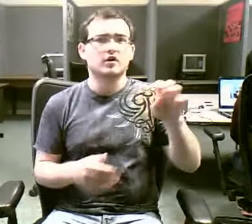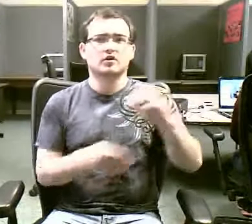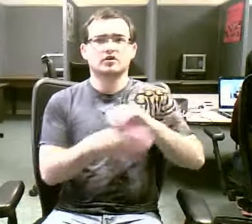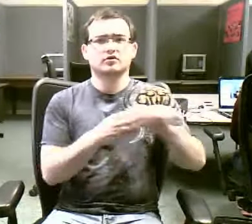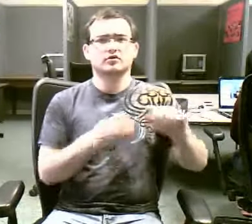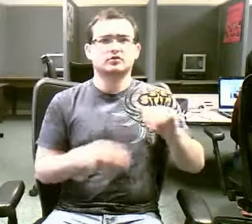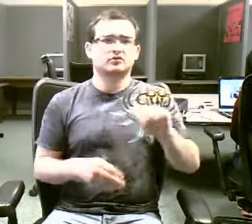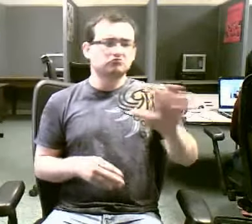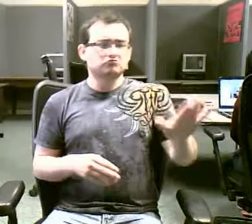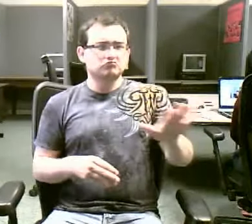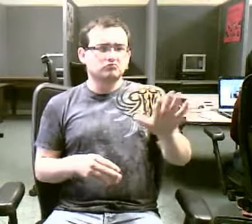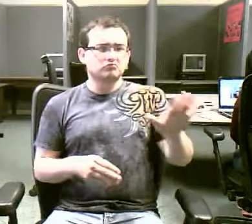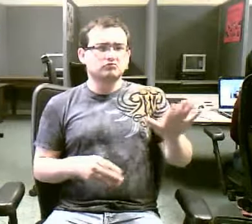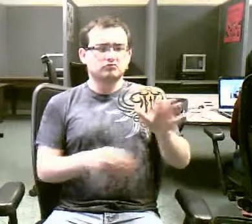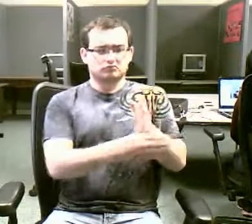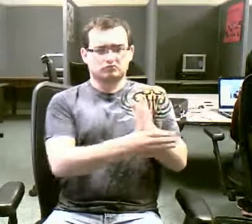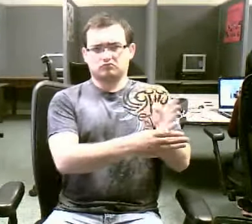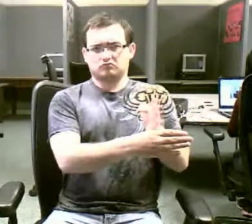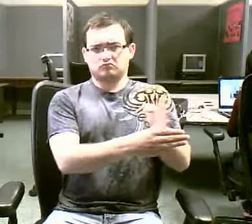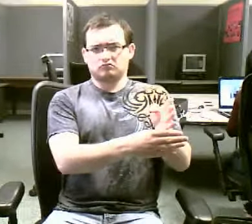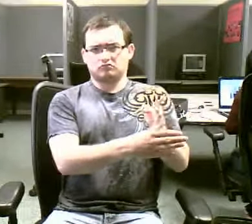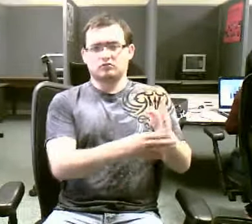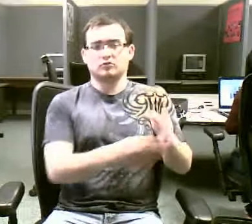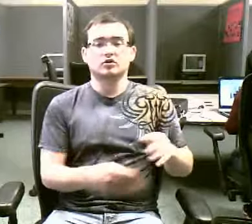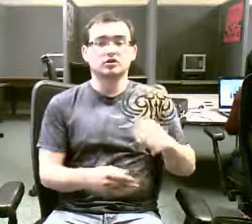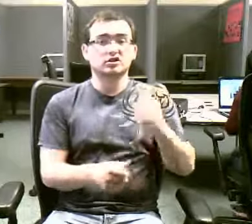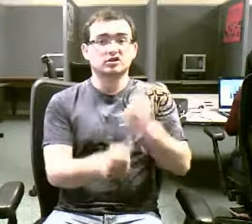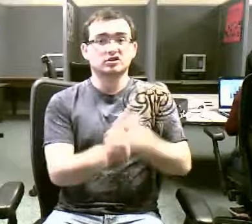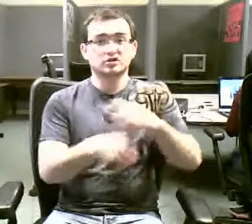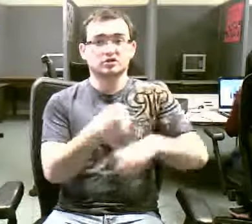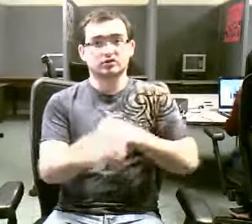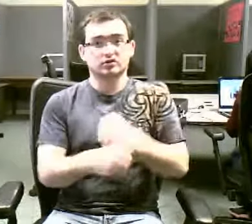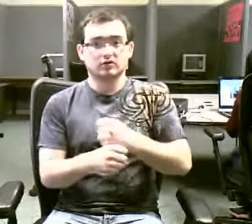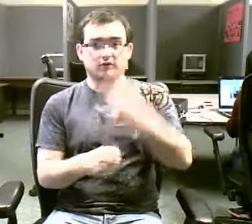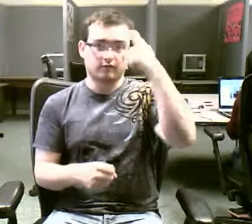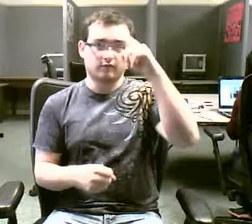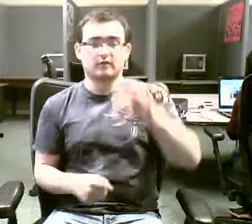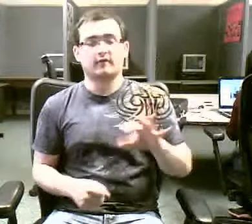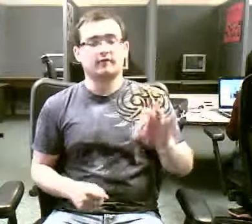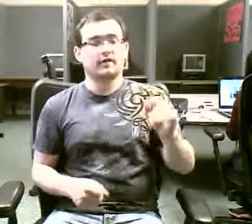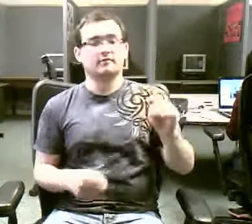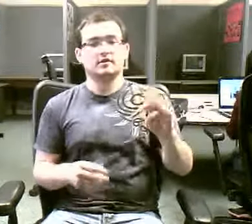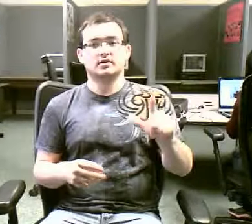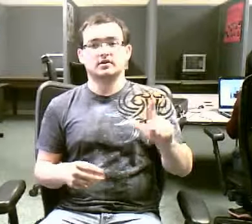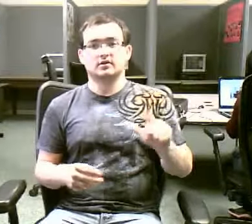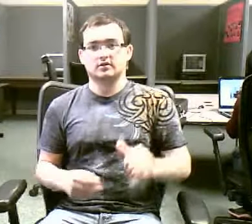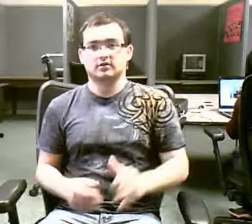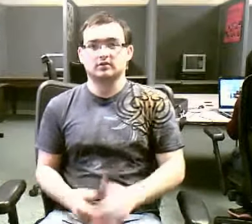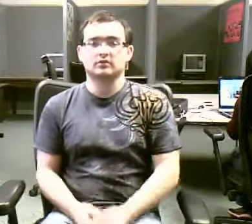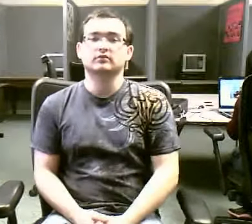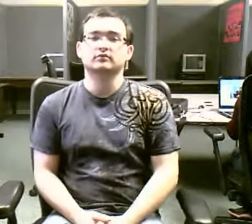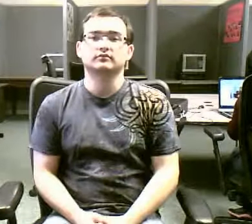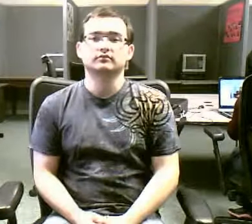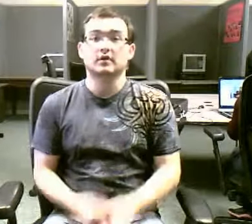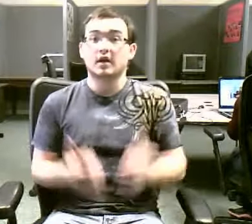or lose money that is deposited in the bank. Let's see how banking has helped real students and young workers.